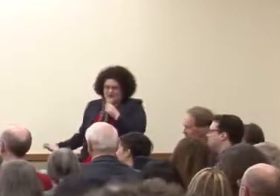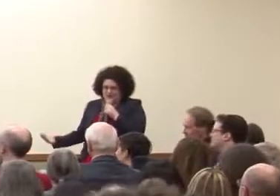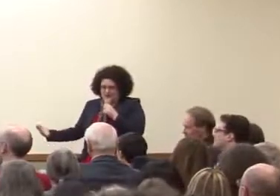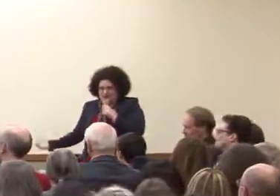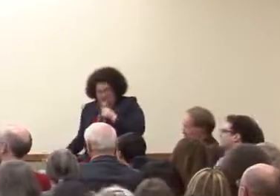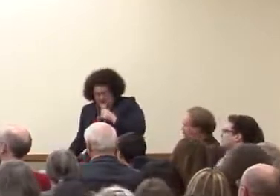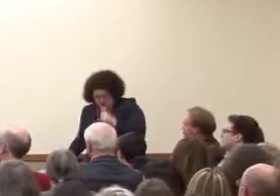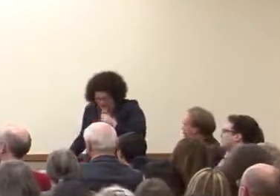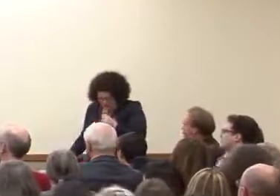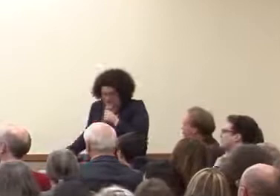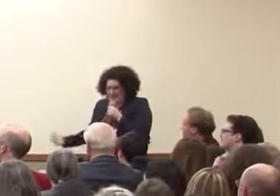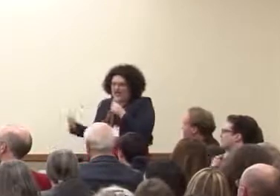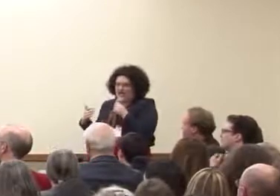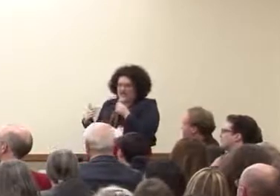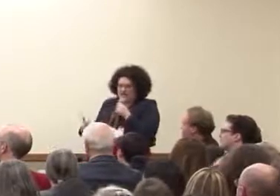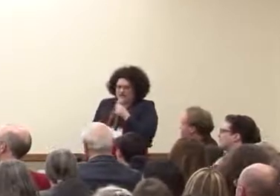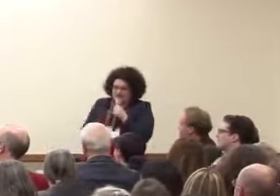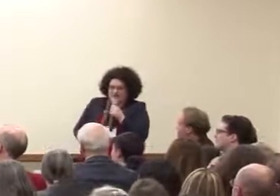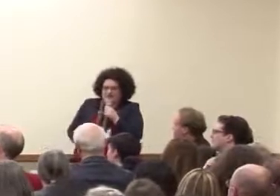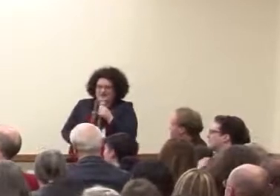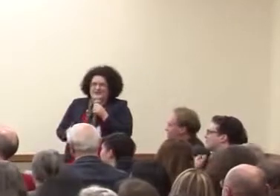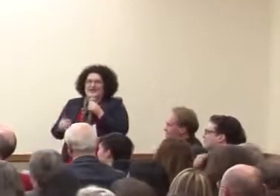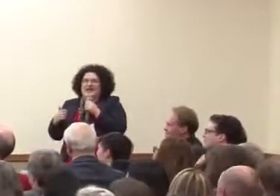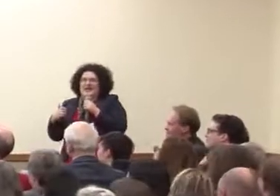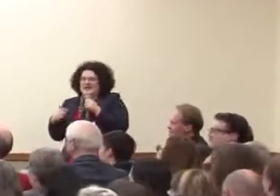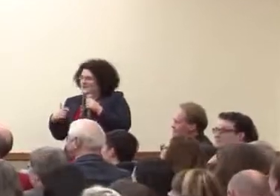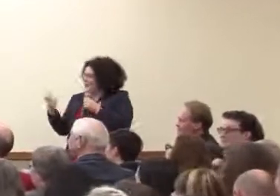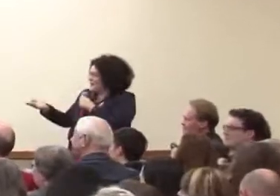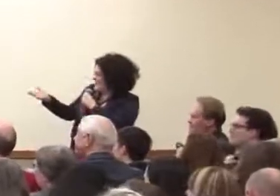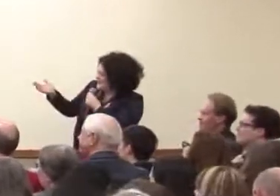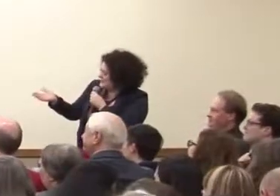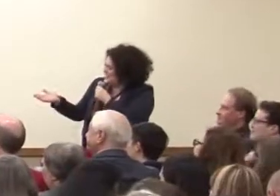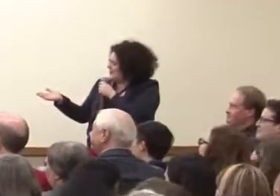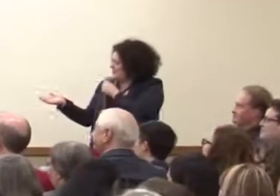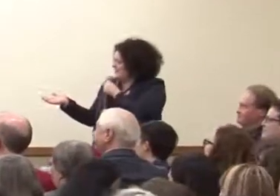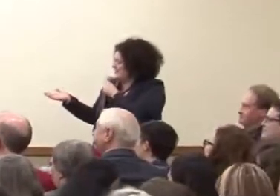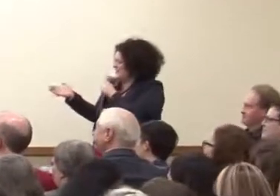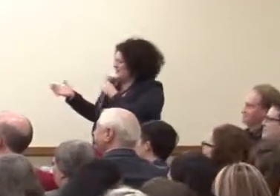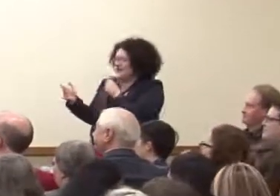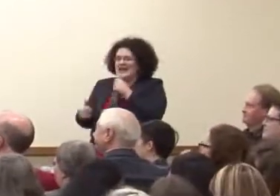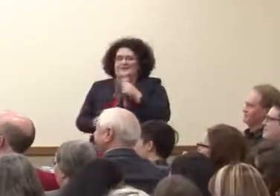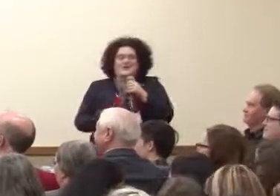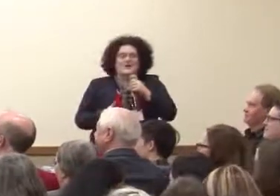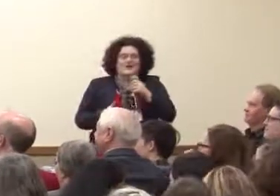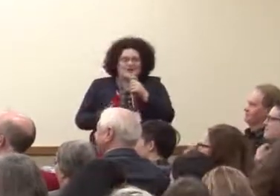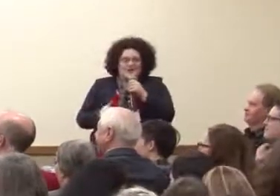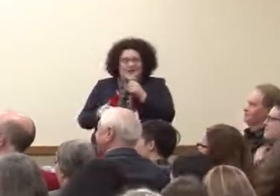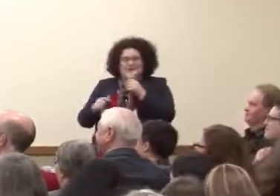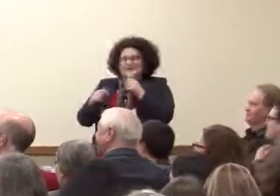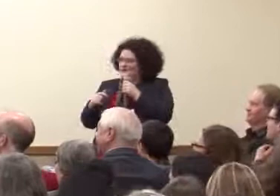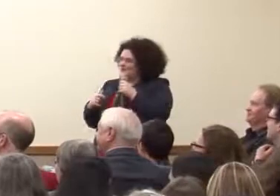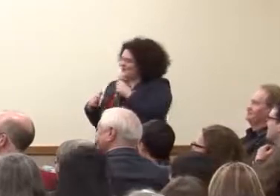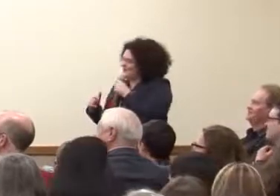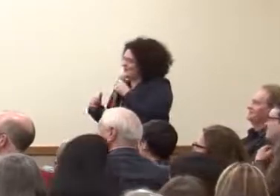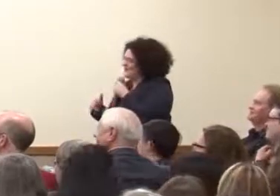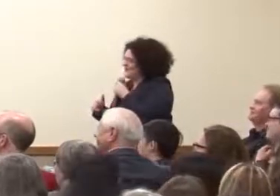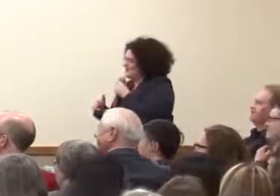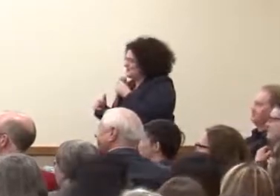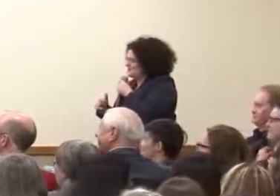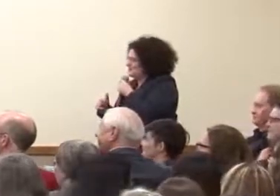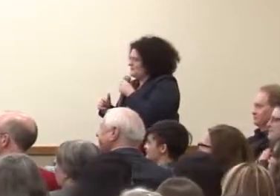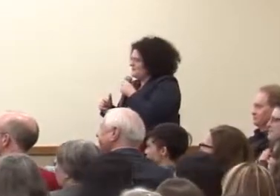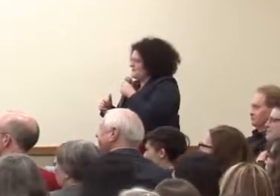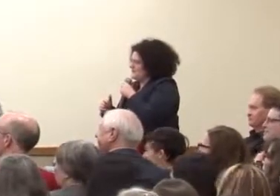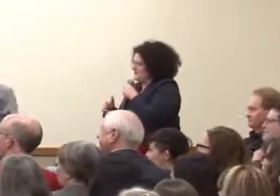because that's what you do when you have a Korean roommate and you're a linguist. We're good. Are we working? Not yet. Okay. We'll keep going. Do you know that